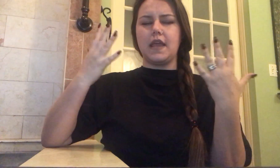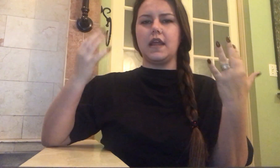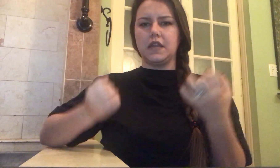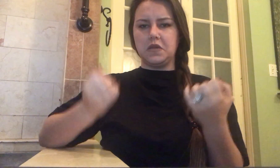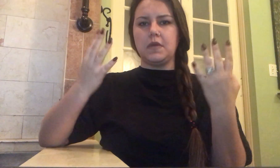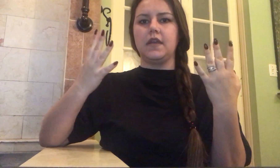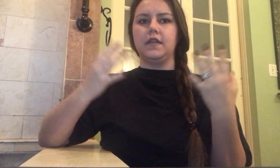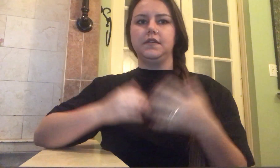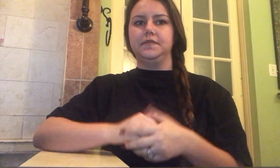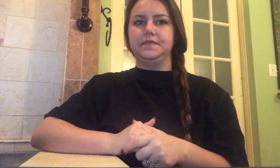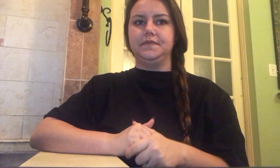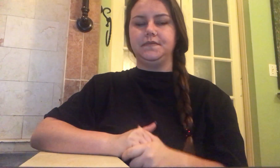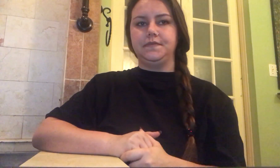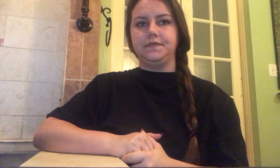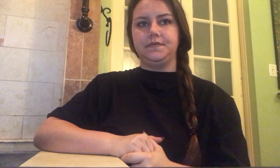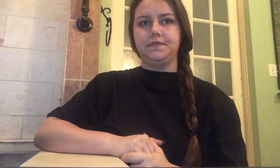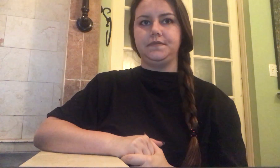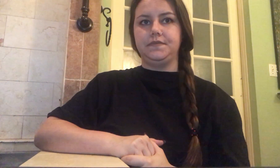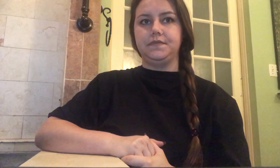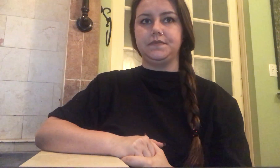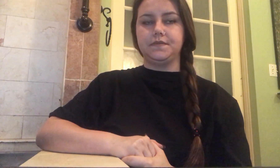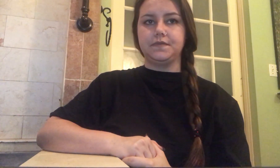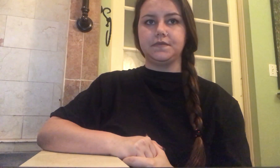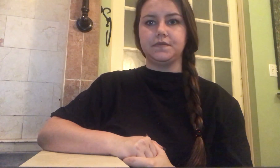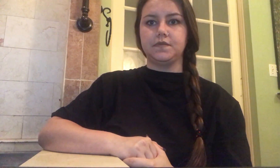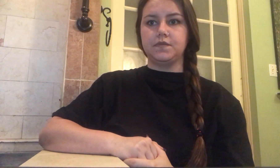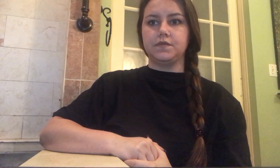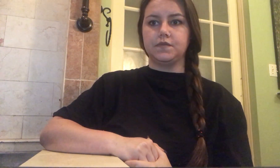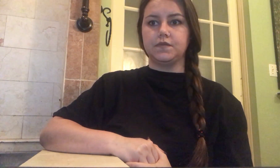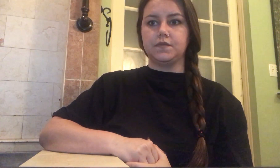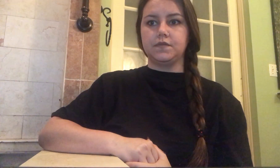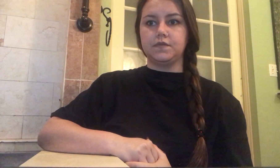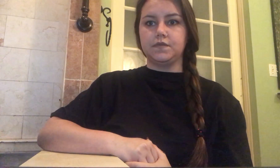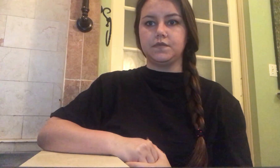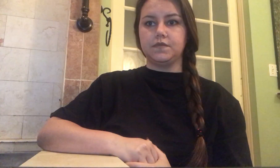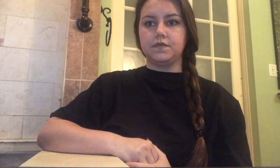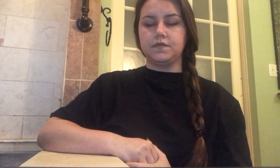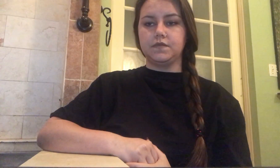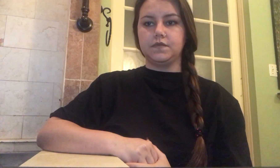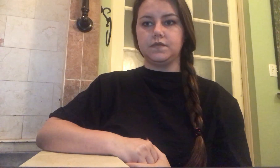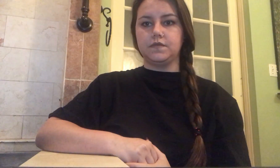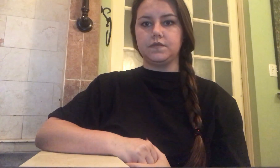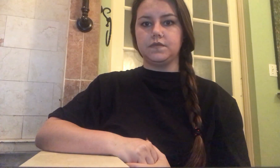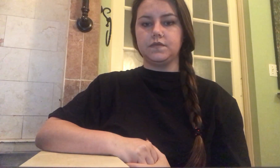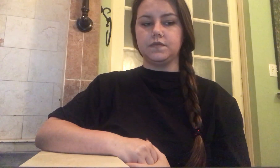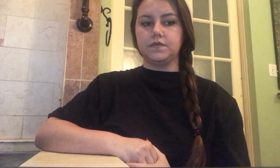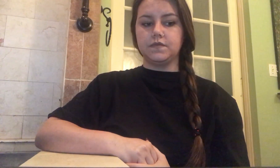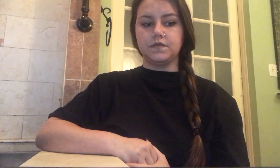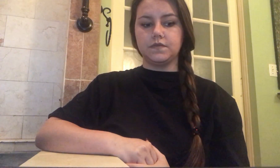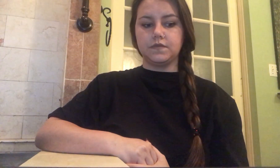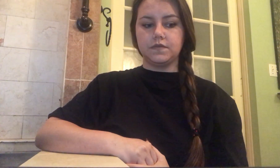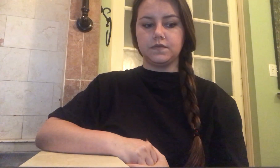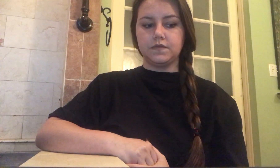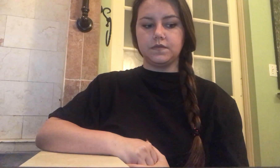back into the days of these women and children, the economies grow. And there's data behind all this stuff now. 53% of